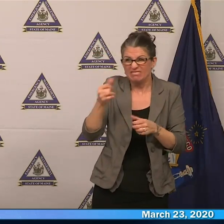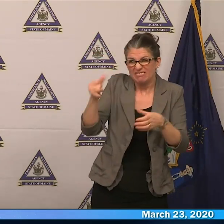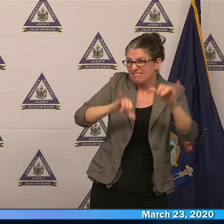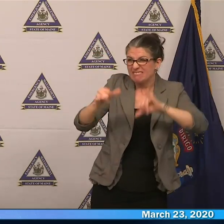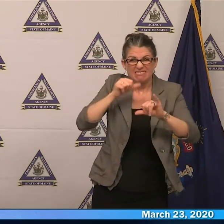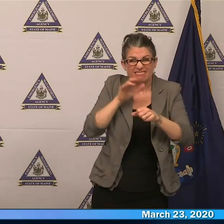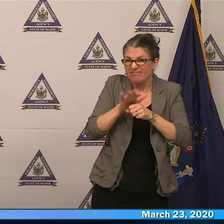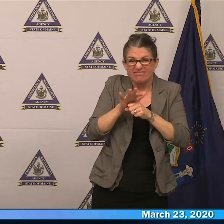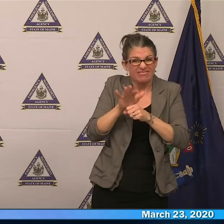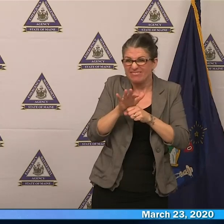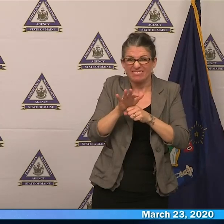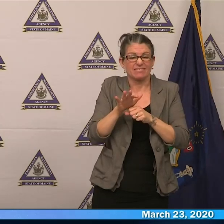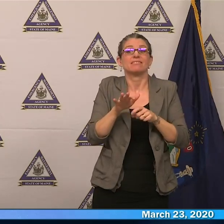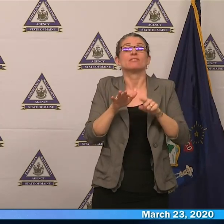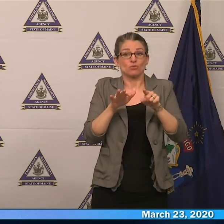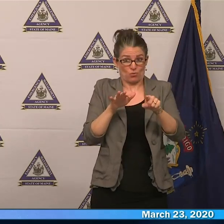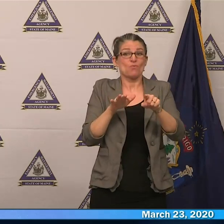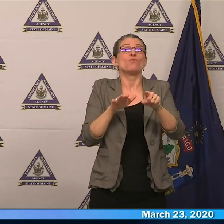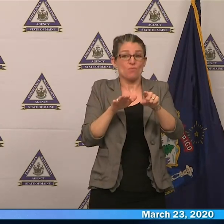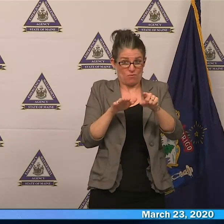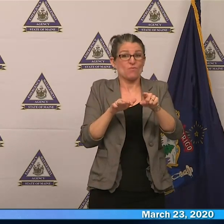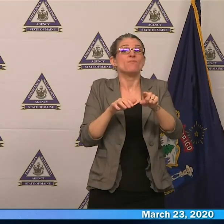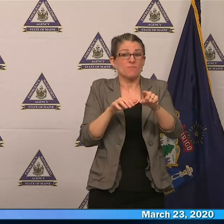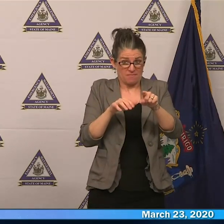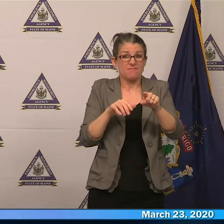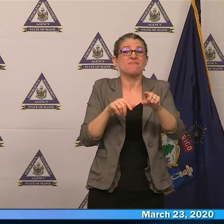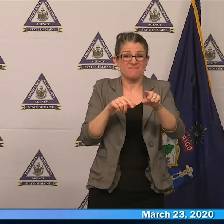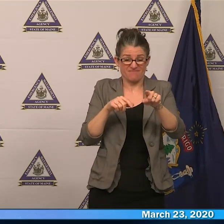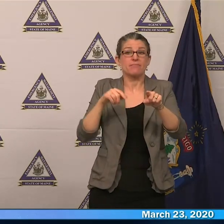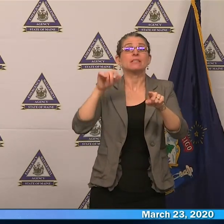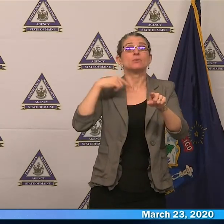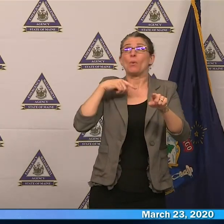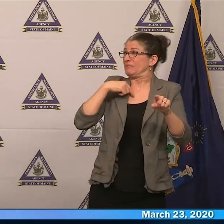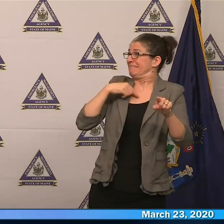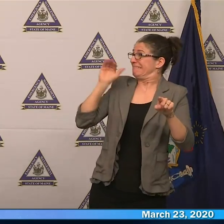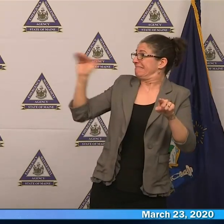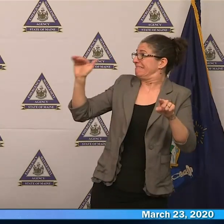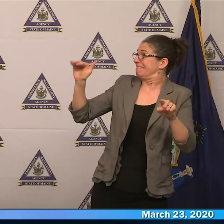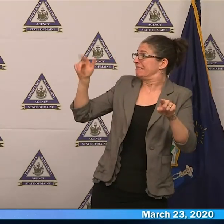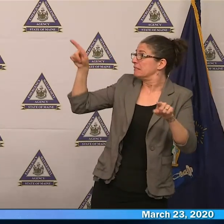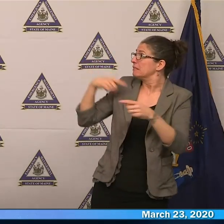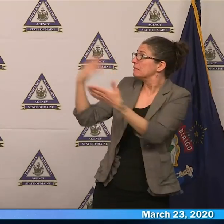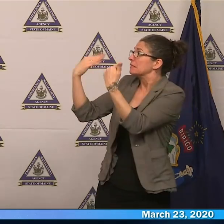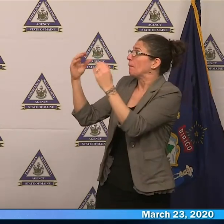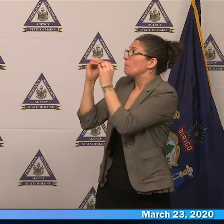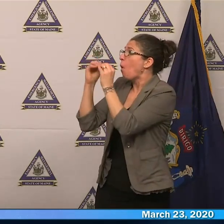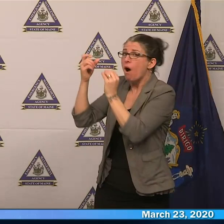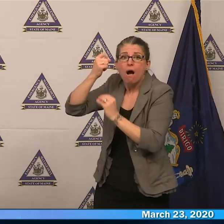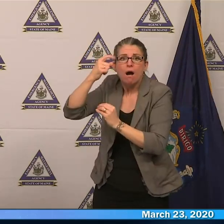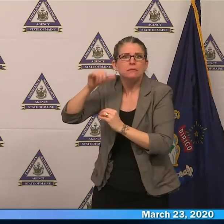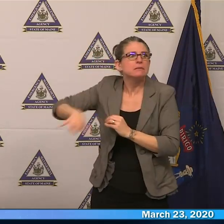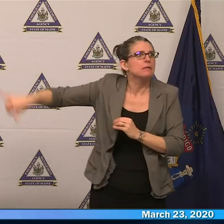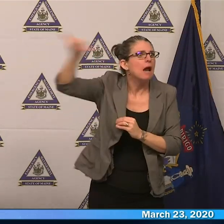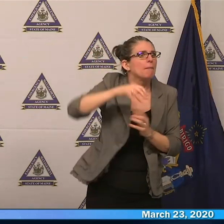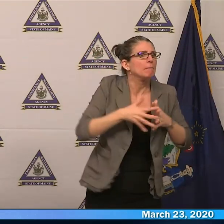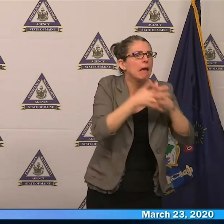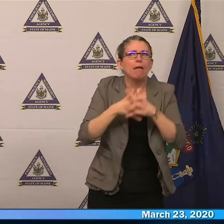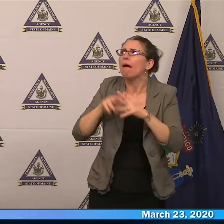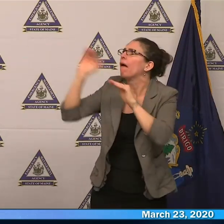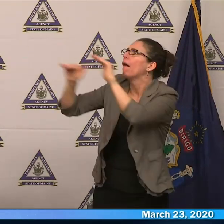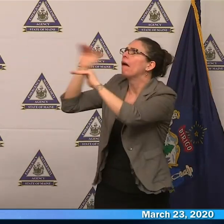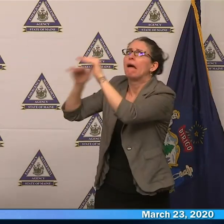the manufacturer to ramp up the production of that chemical. But right now, it's a little bit like